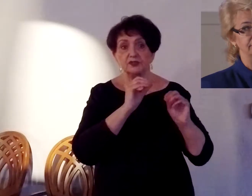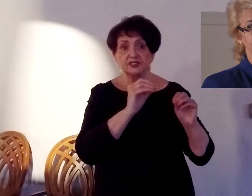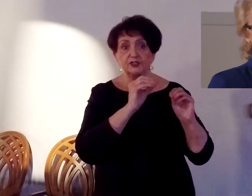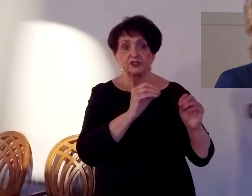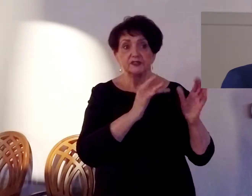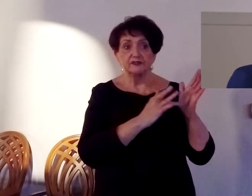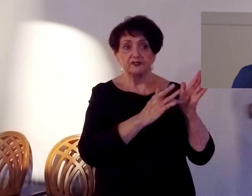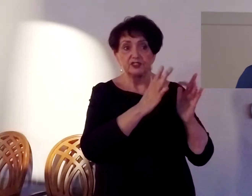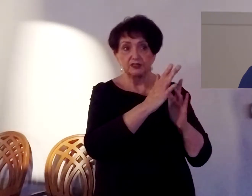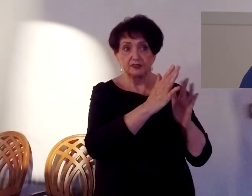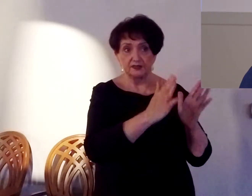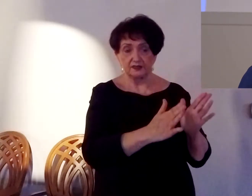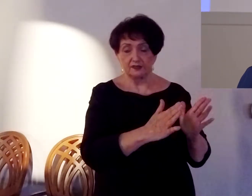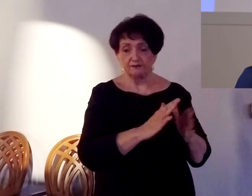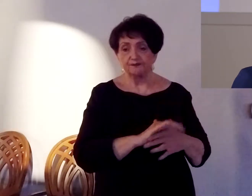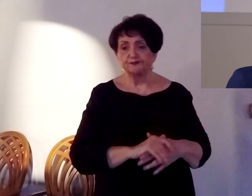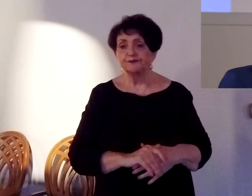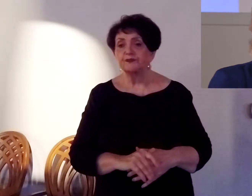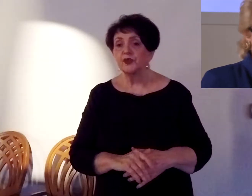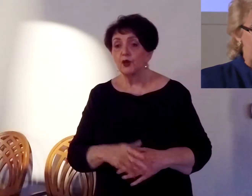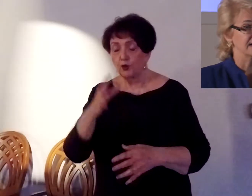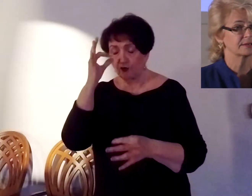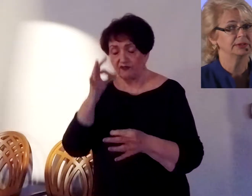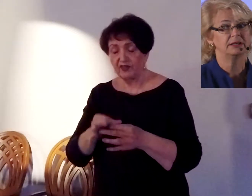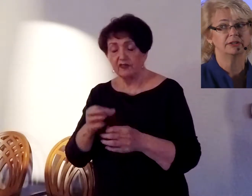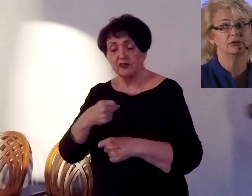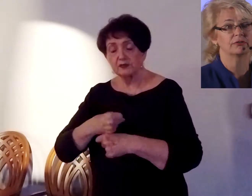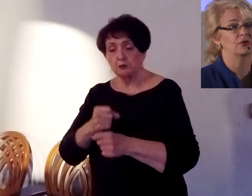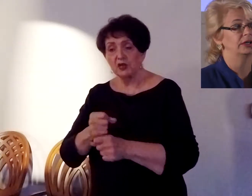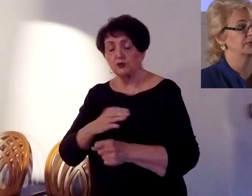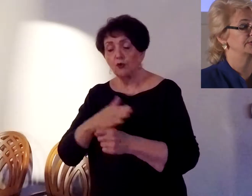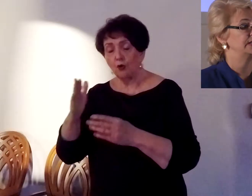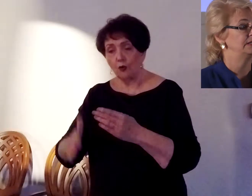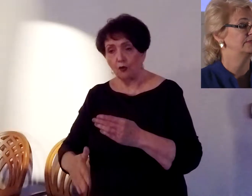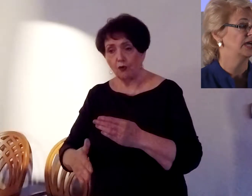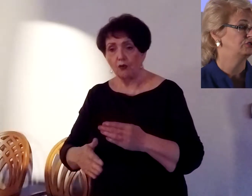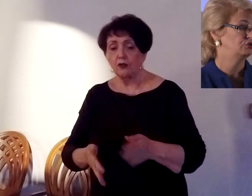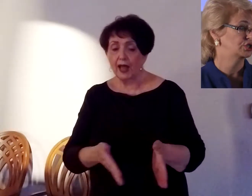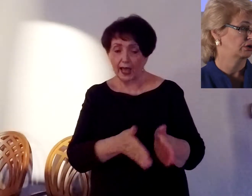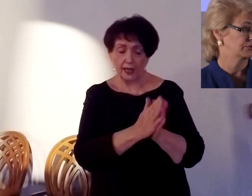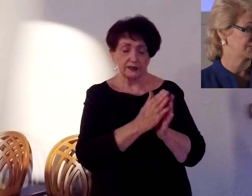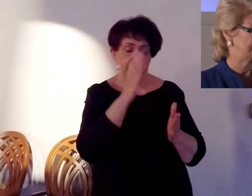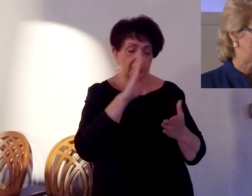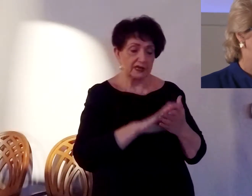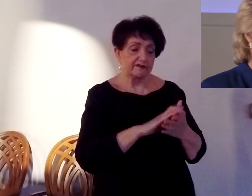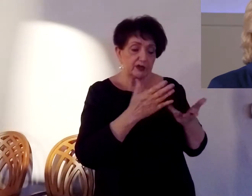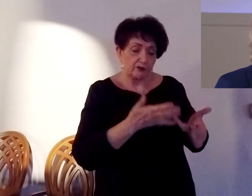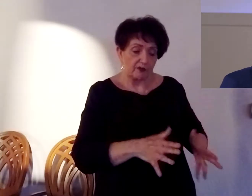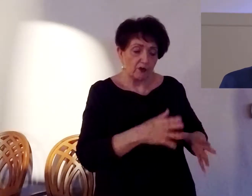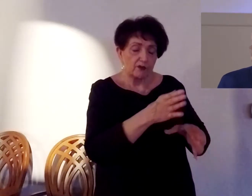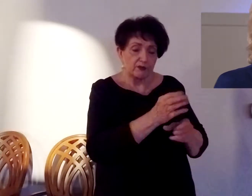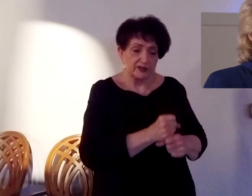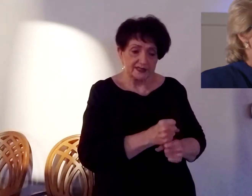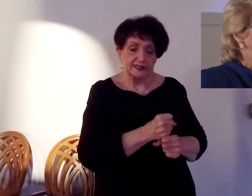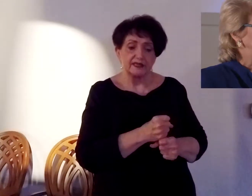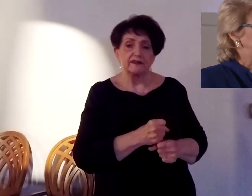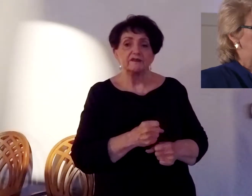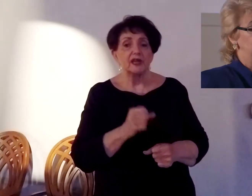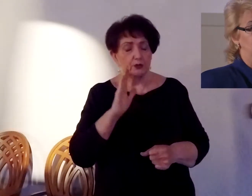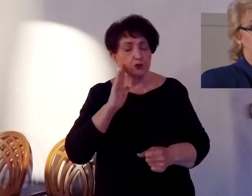you believe. Your faith has made you whole. Ask believing you've already received, and you shall receive. These are